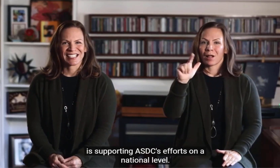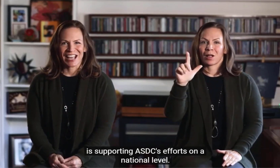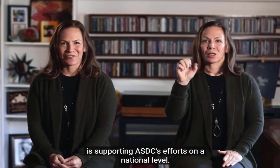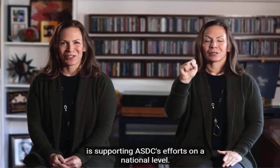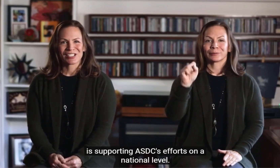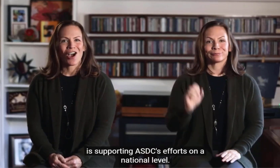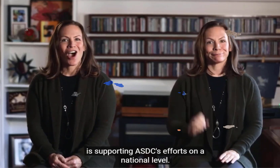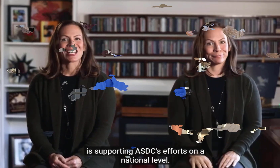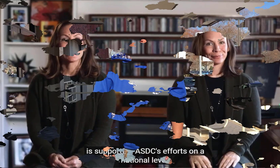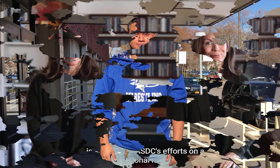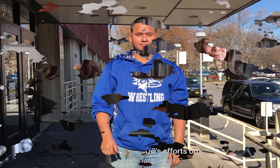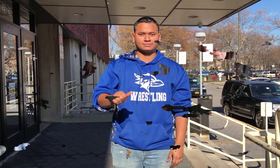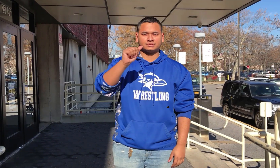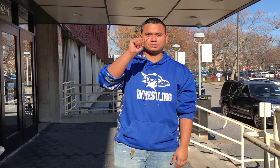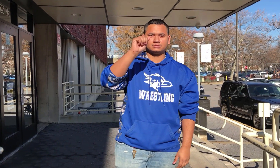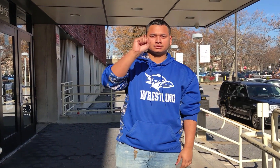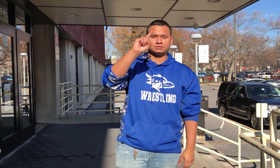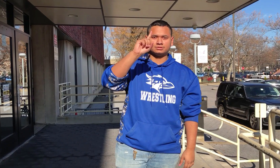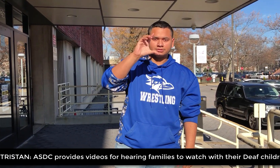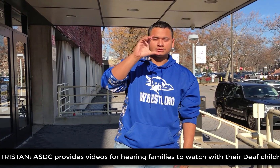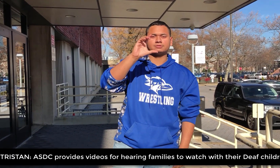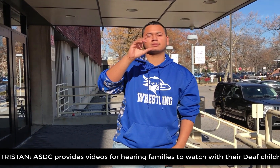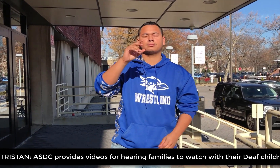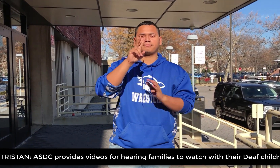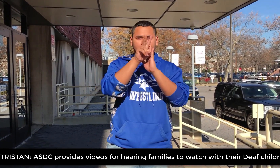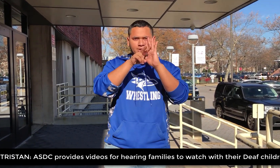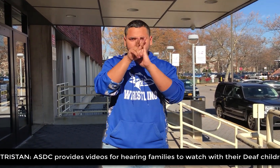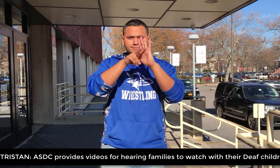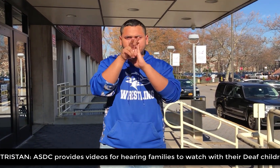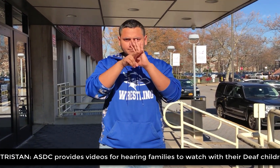ASDC's efforts on a national level.